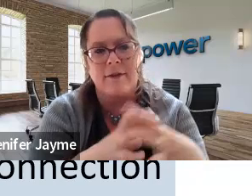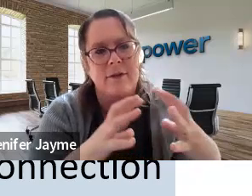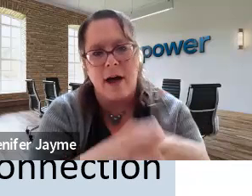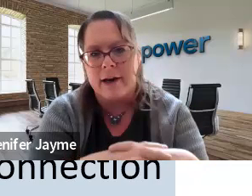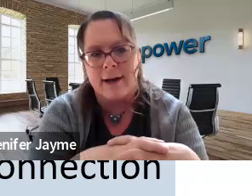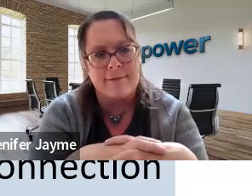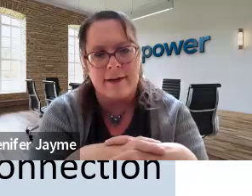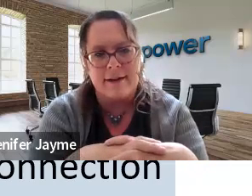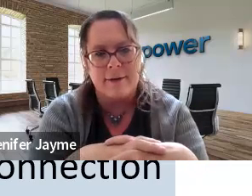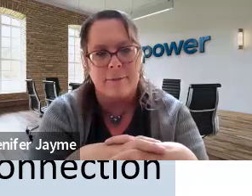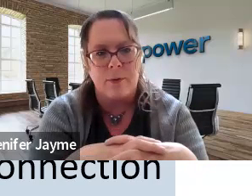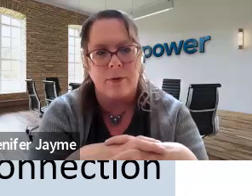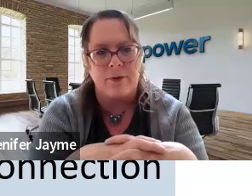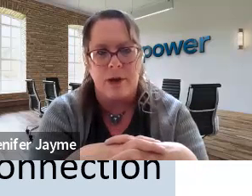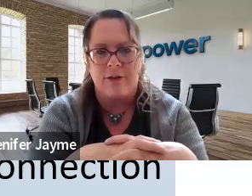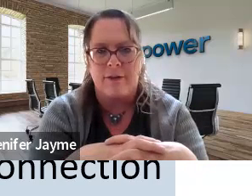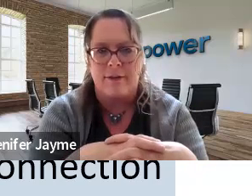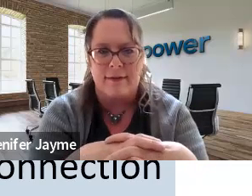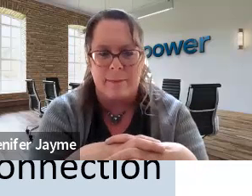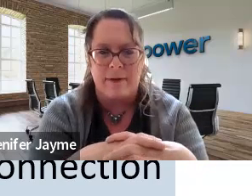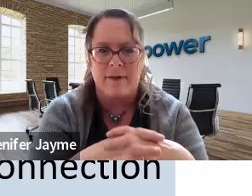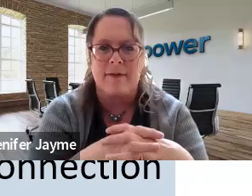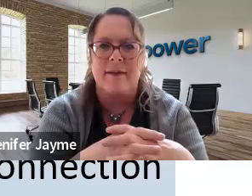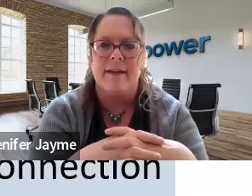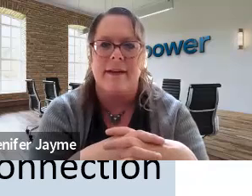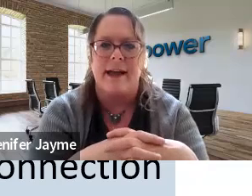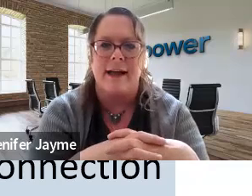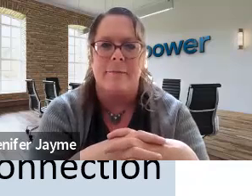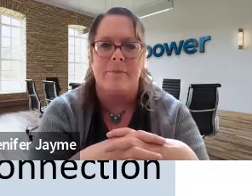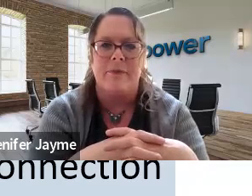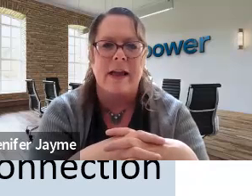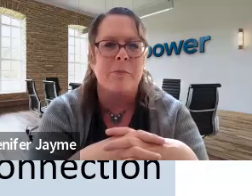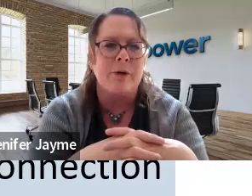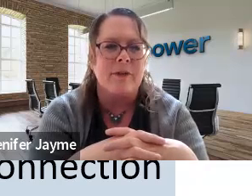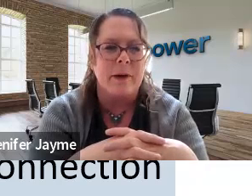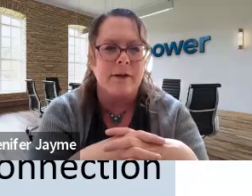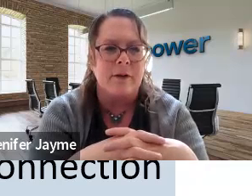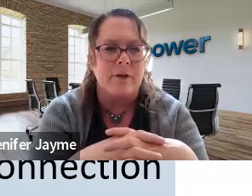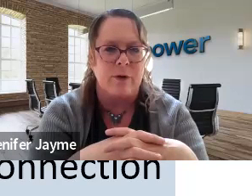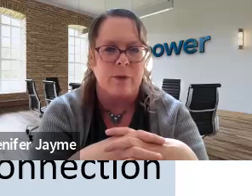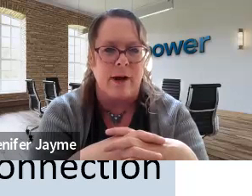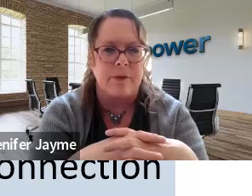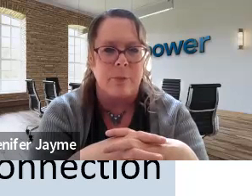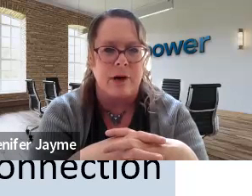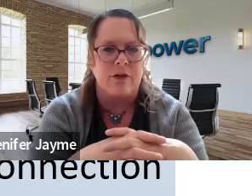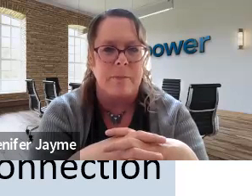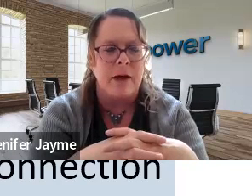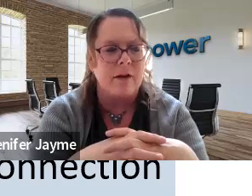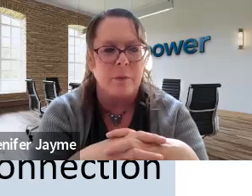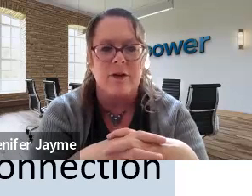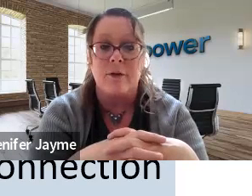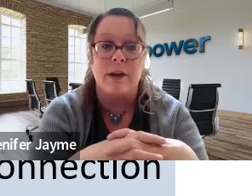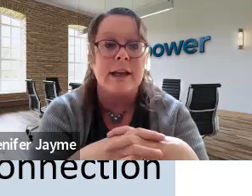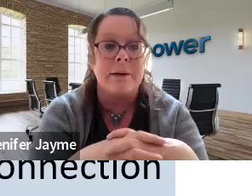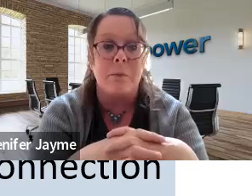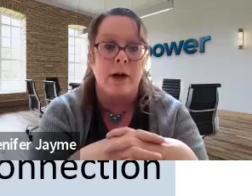is there's not enough funding for those wages and stipends. Tech employers have been a little slow to adopt the apprenticeship model,